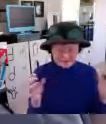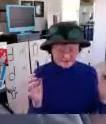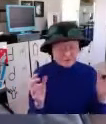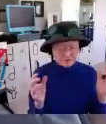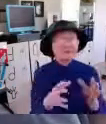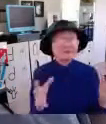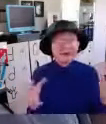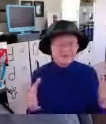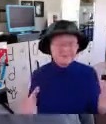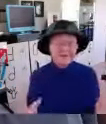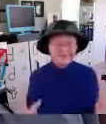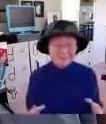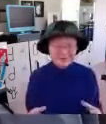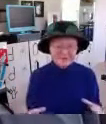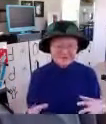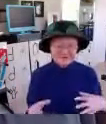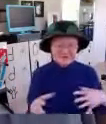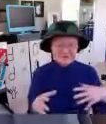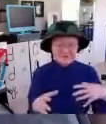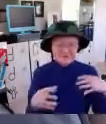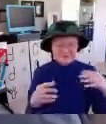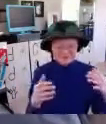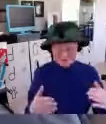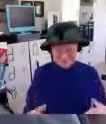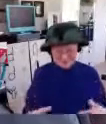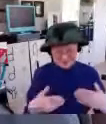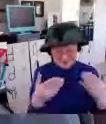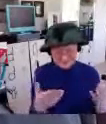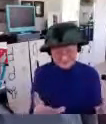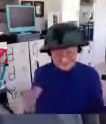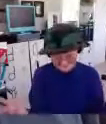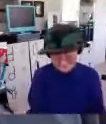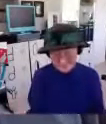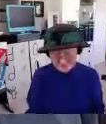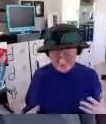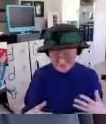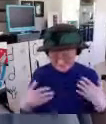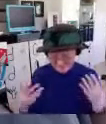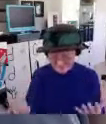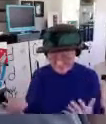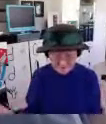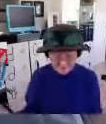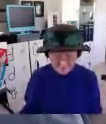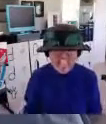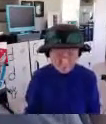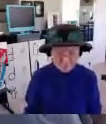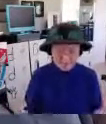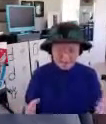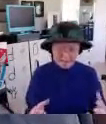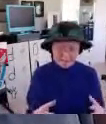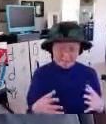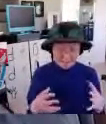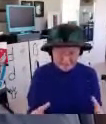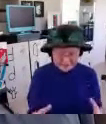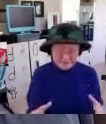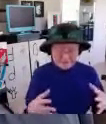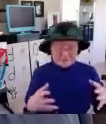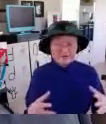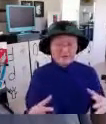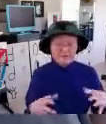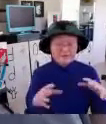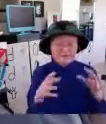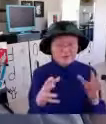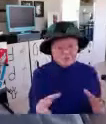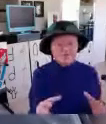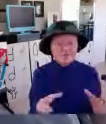sign spelling page so that linguists like Rachel and Harry and other people can benefit from the